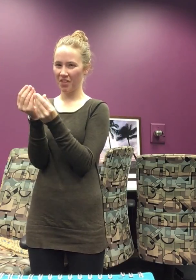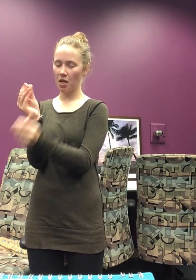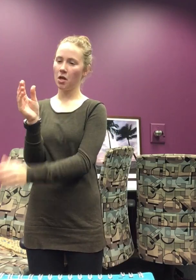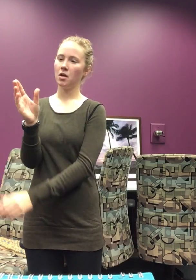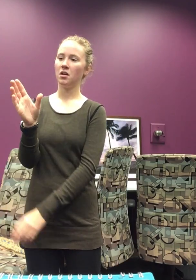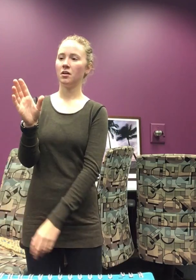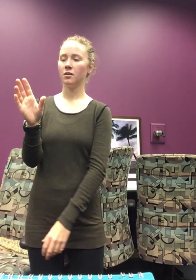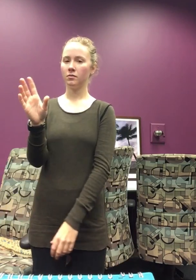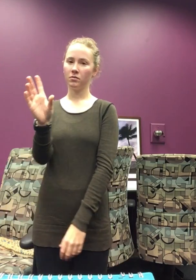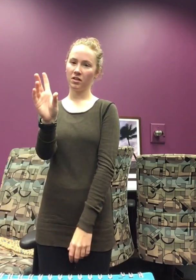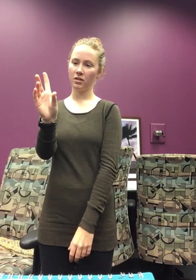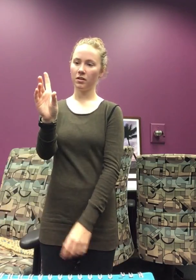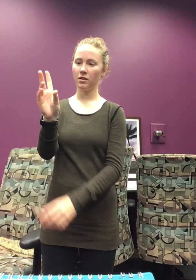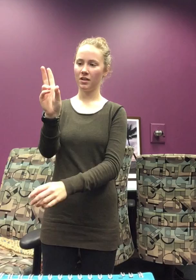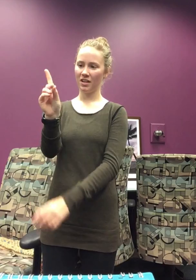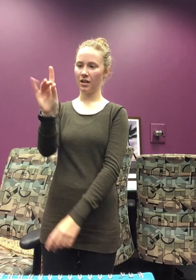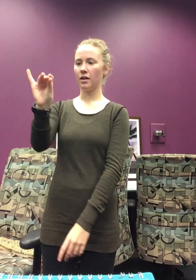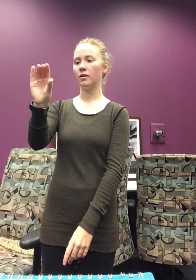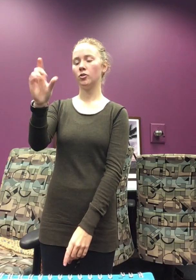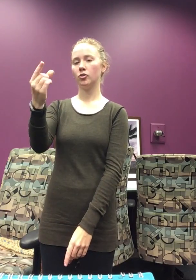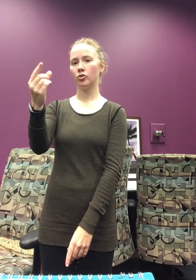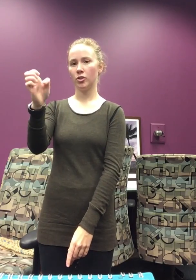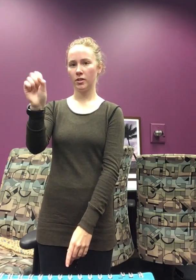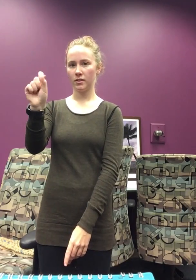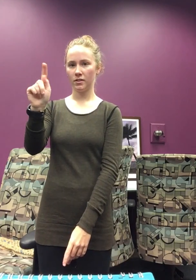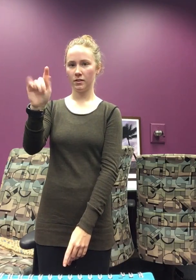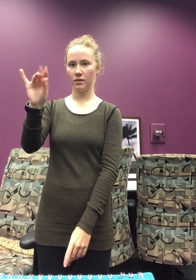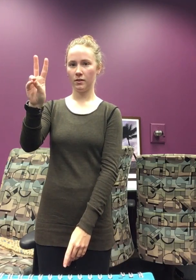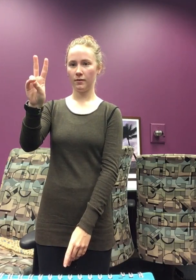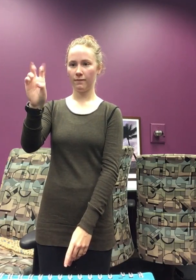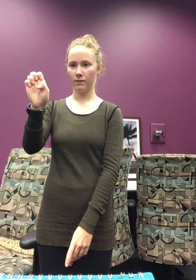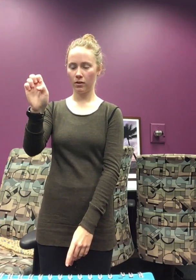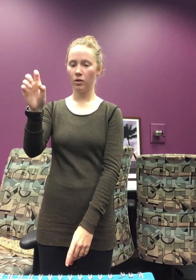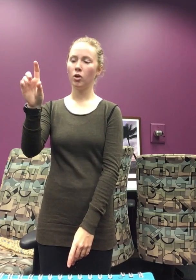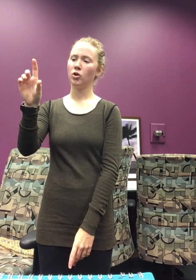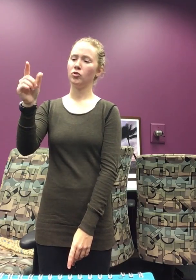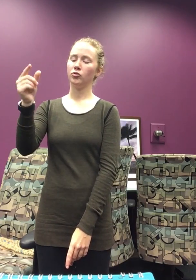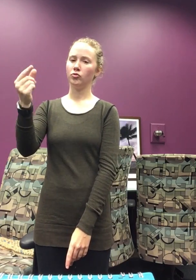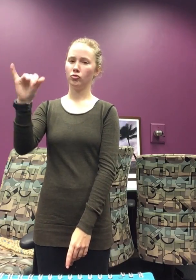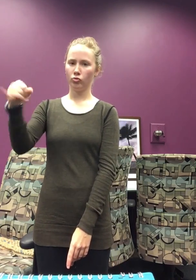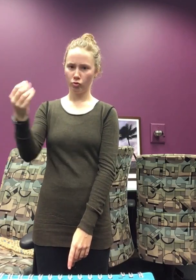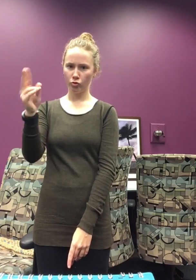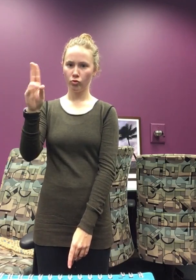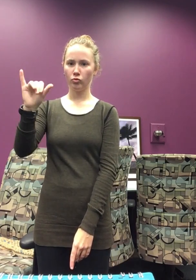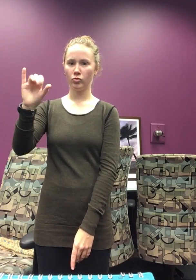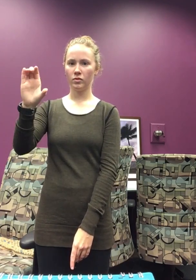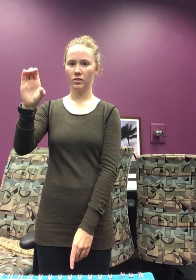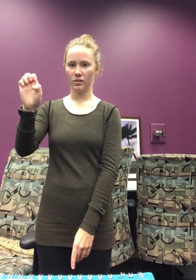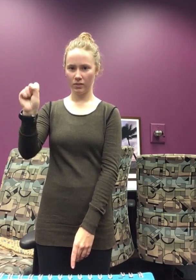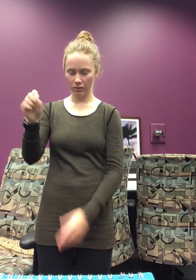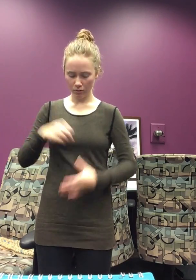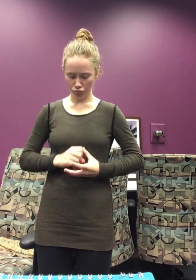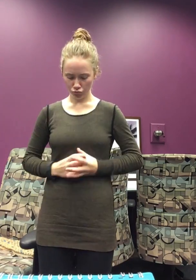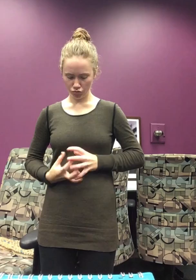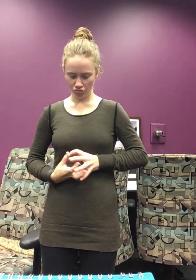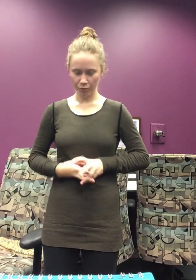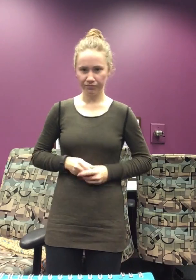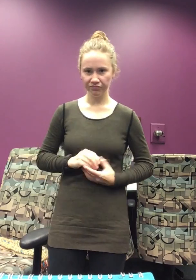really important. Then the food is pushed into the intestines, and the